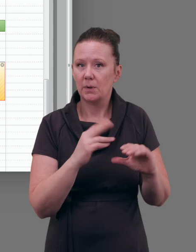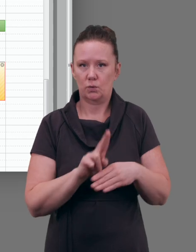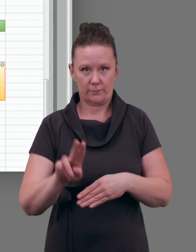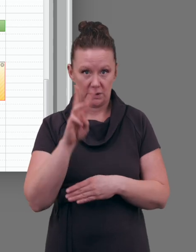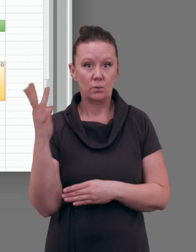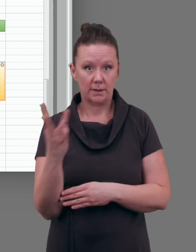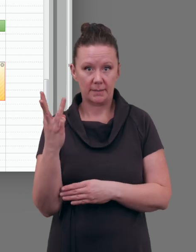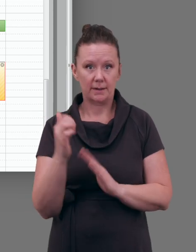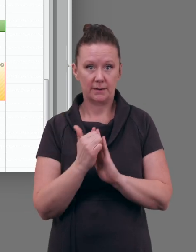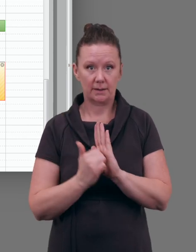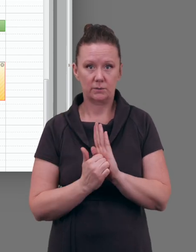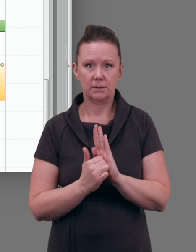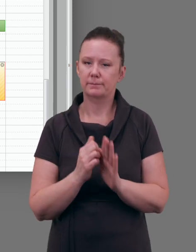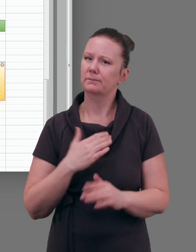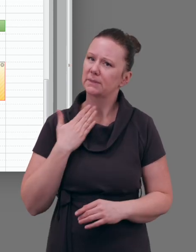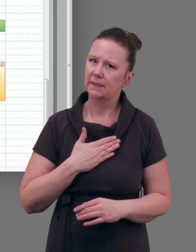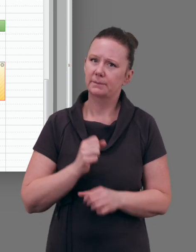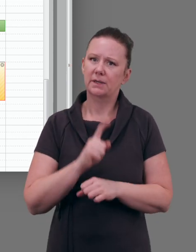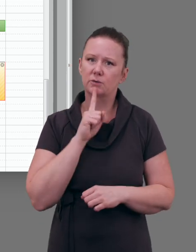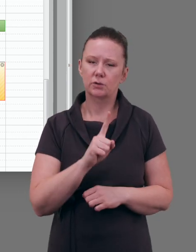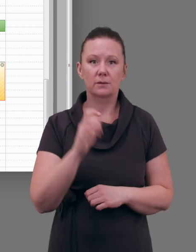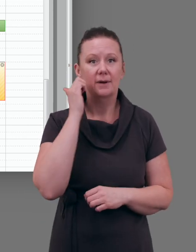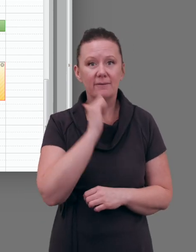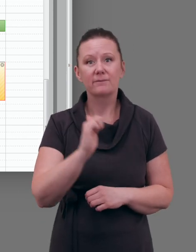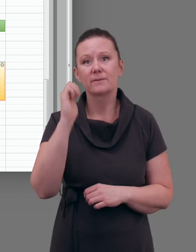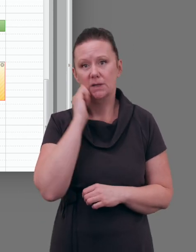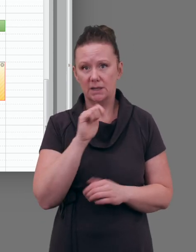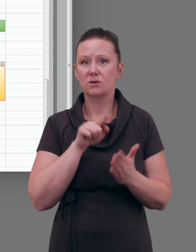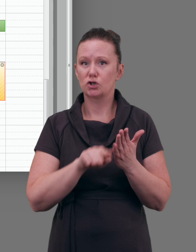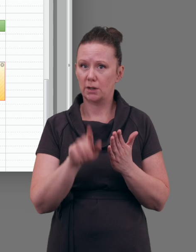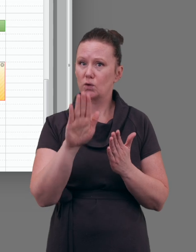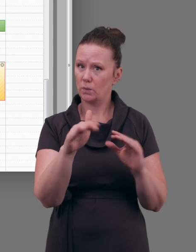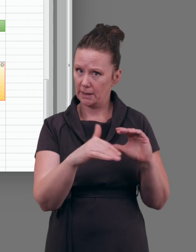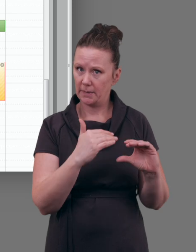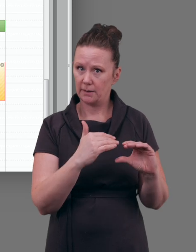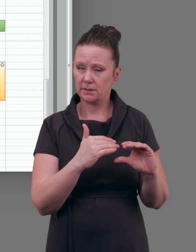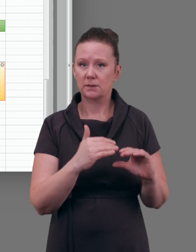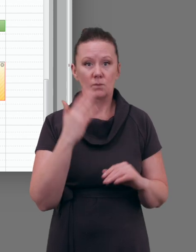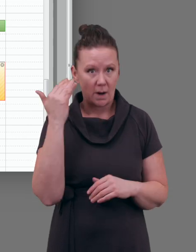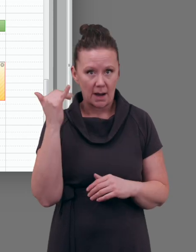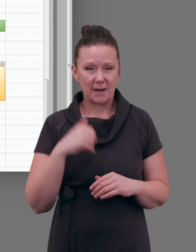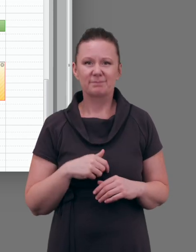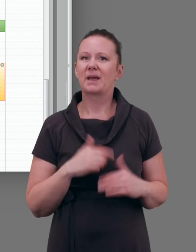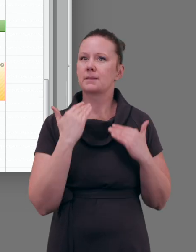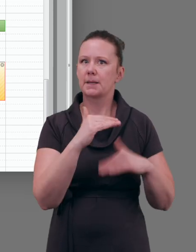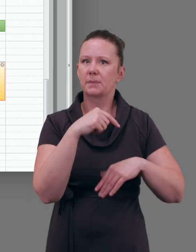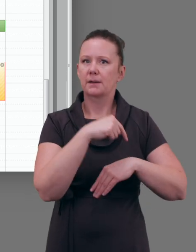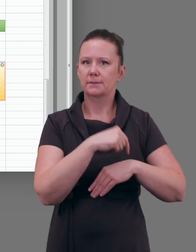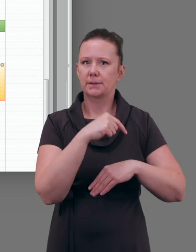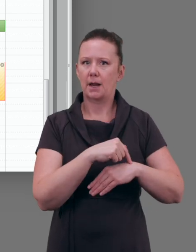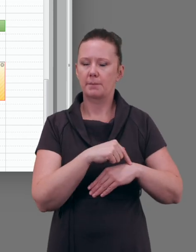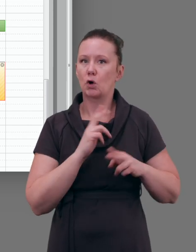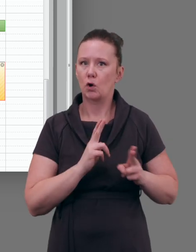account. Please ensure you check your UWinnipeg email every day. If you do not register within the time frame specified in the